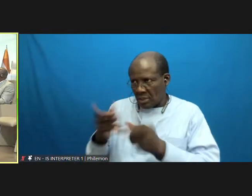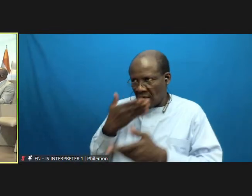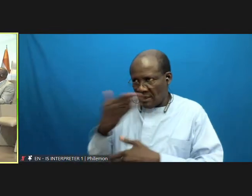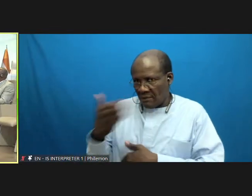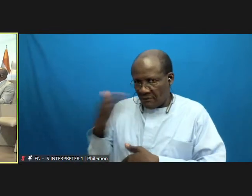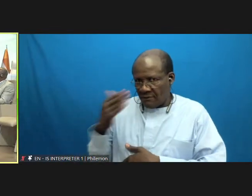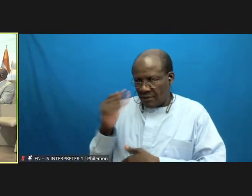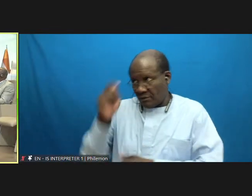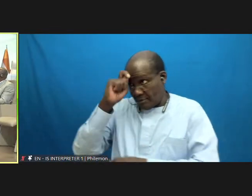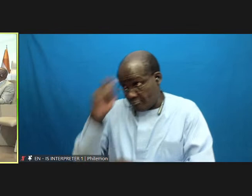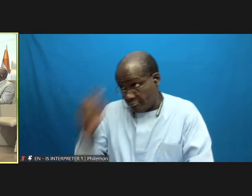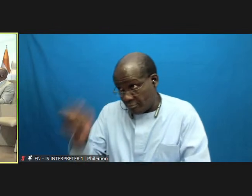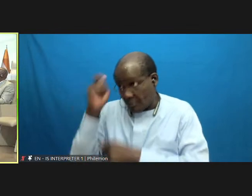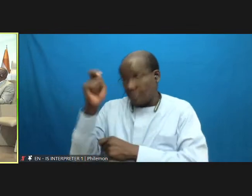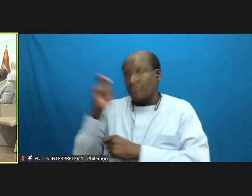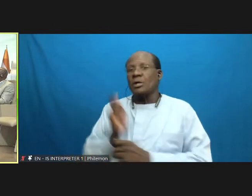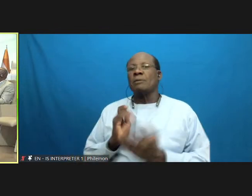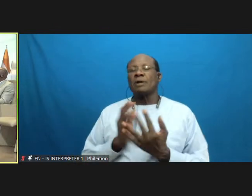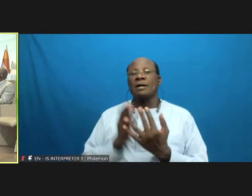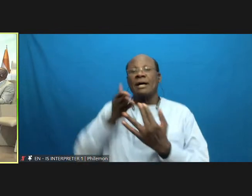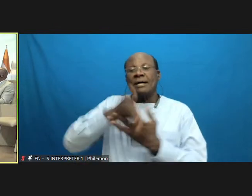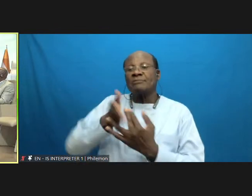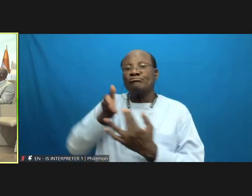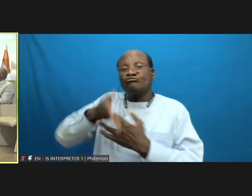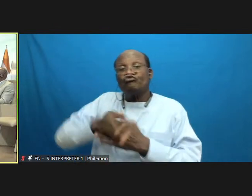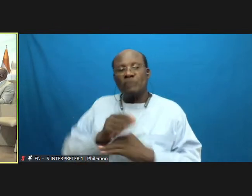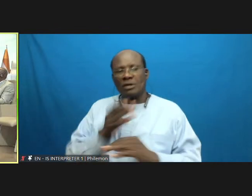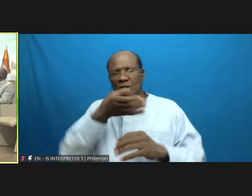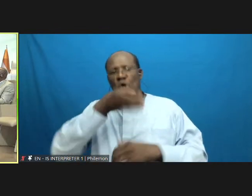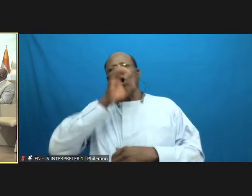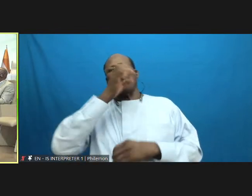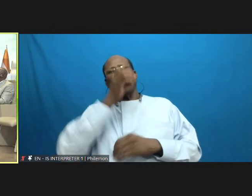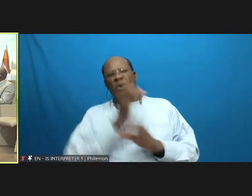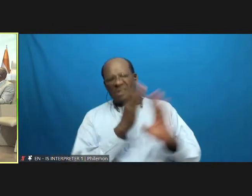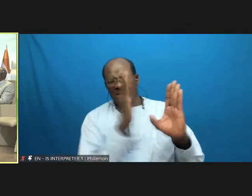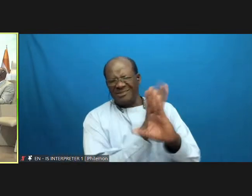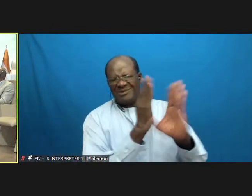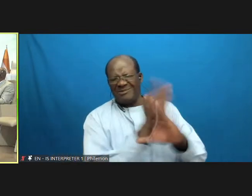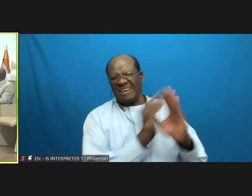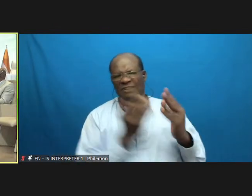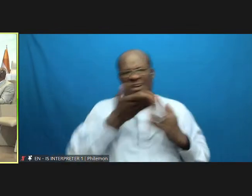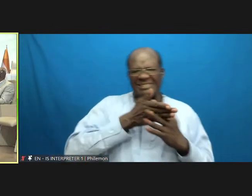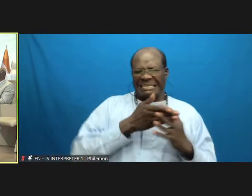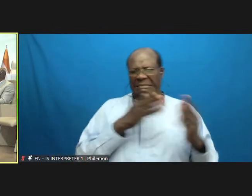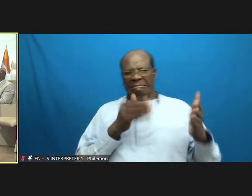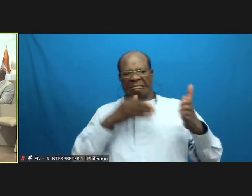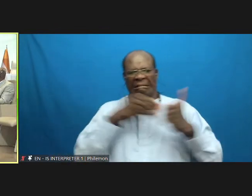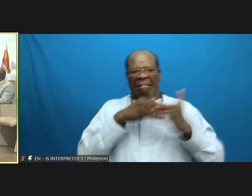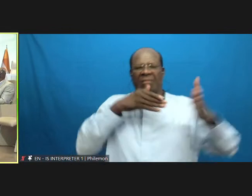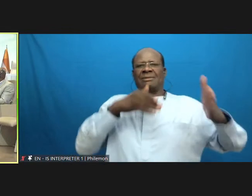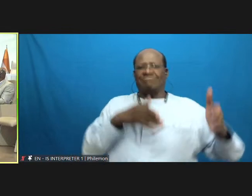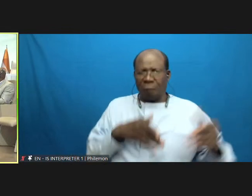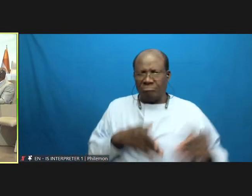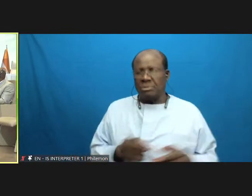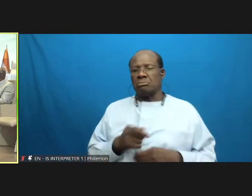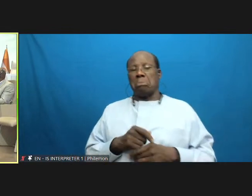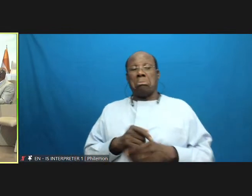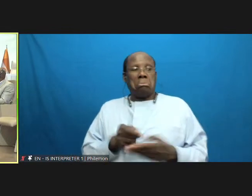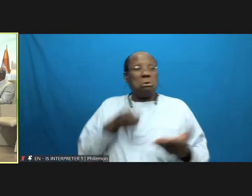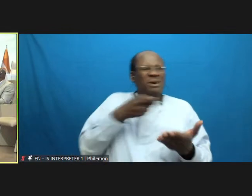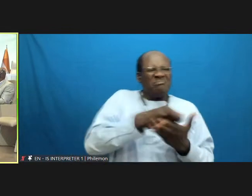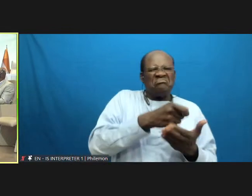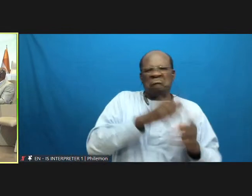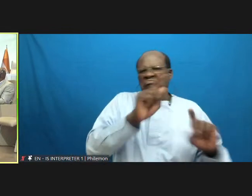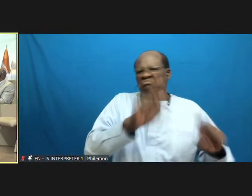access in the context of privatized water and ensuring that it is affordable is one that is very well noted, and we will try and find a way